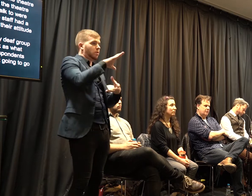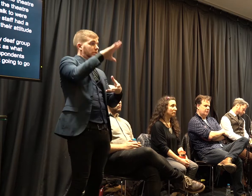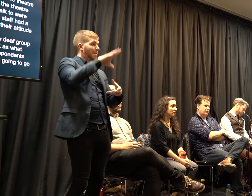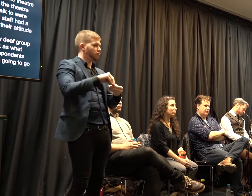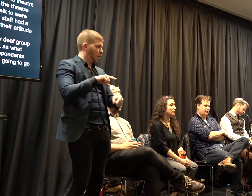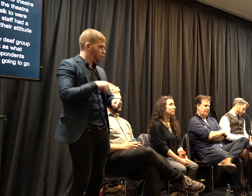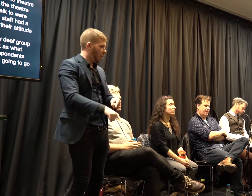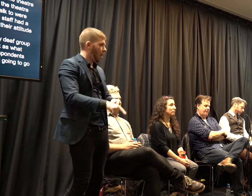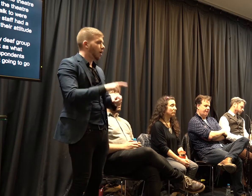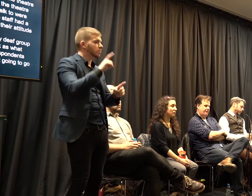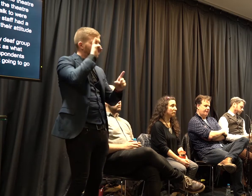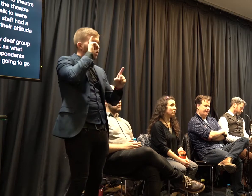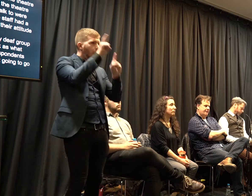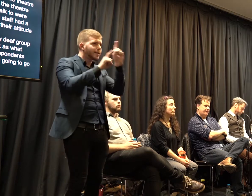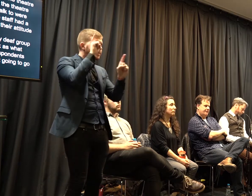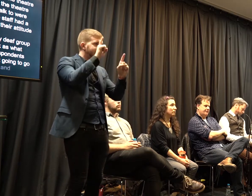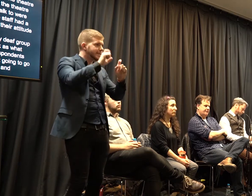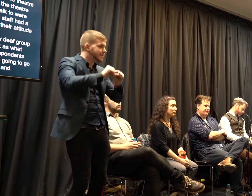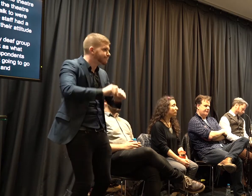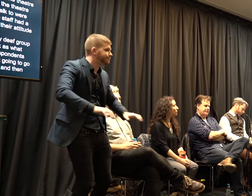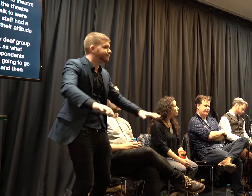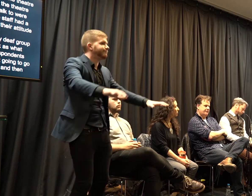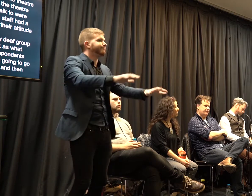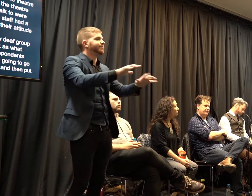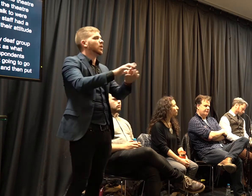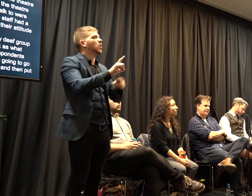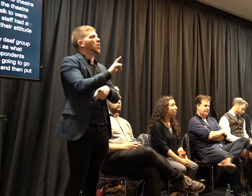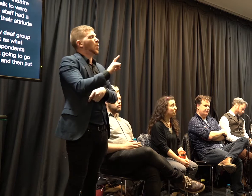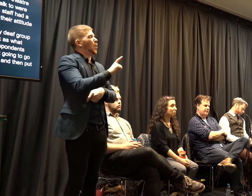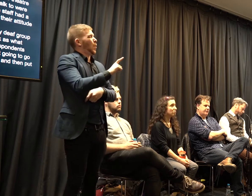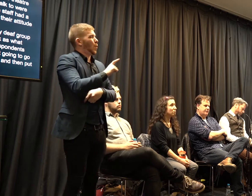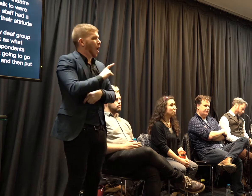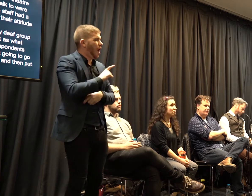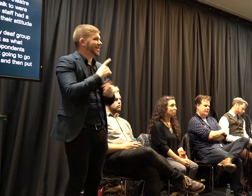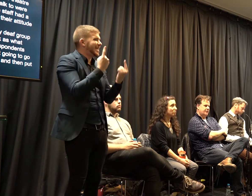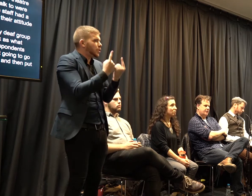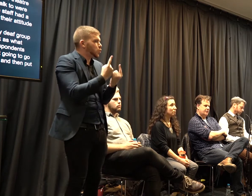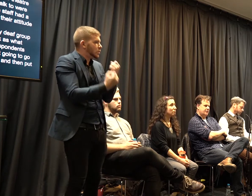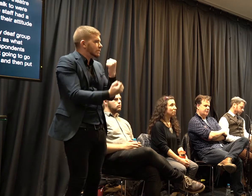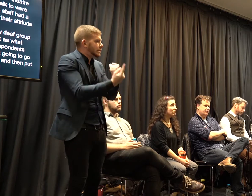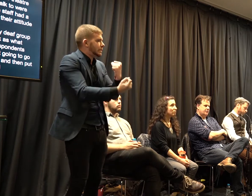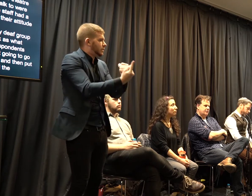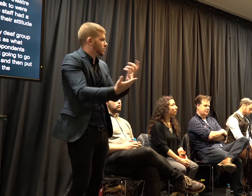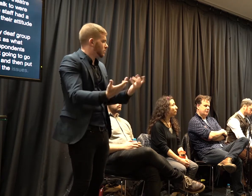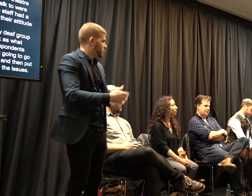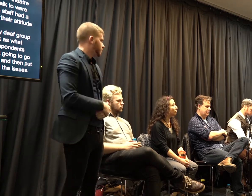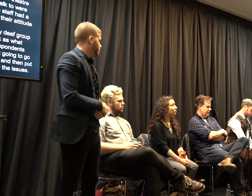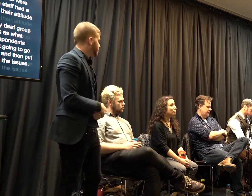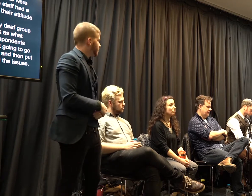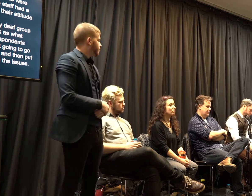then put some ideas out about what might be behind the issues. So